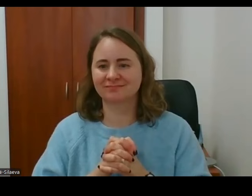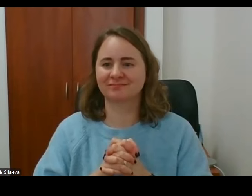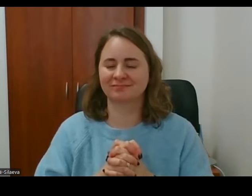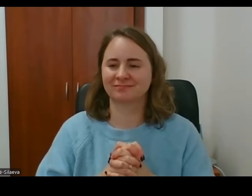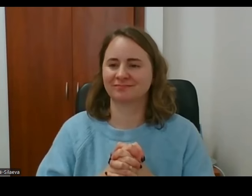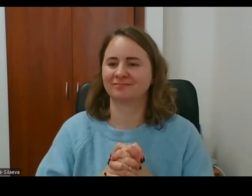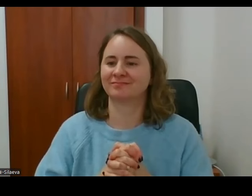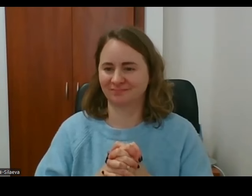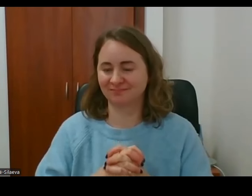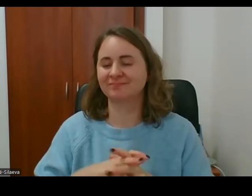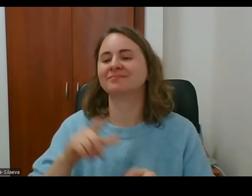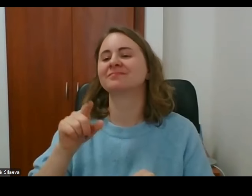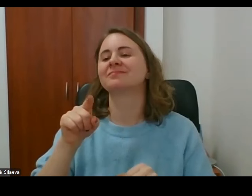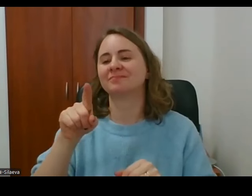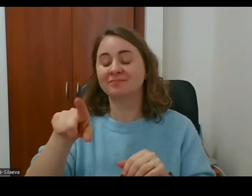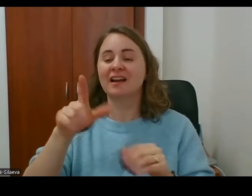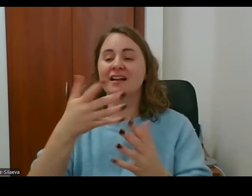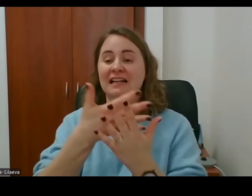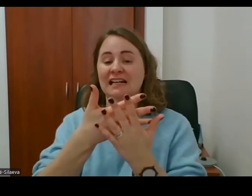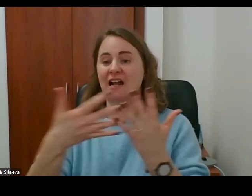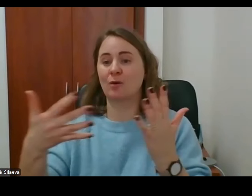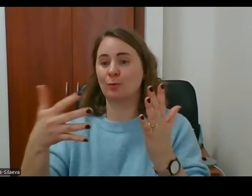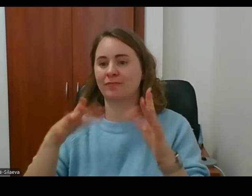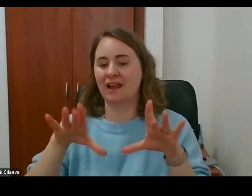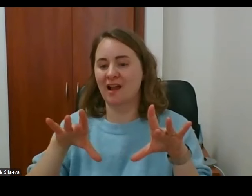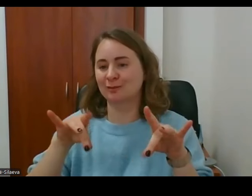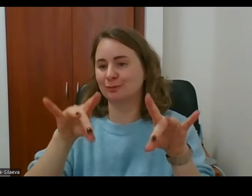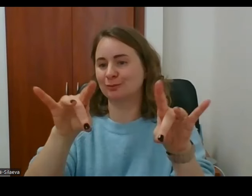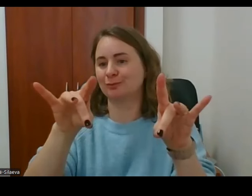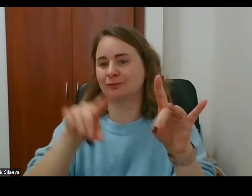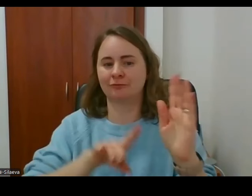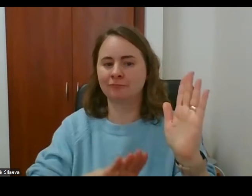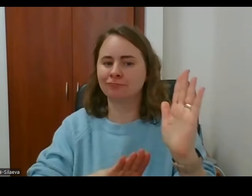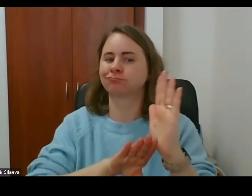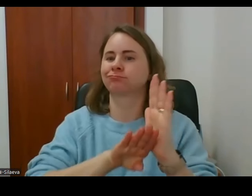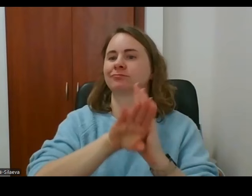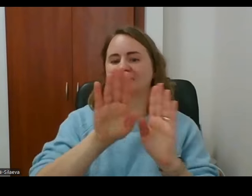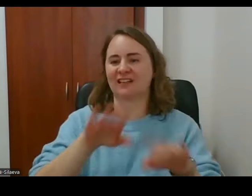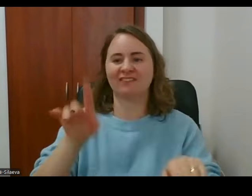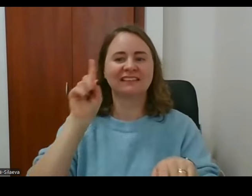can be sign language, but it doesn't matter. The most important thing is language.